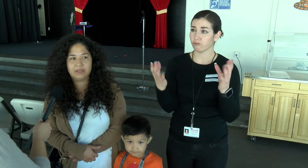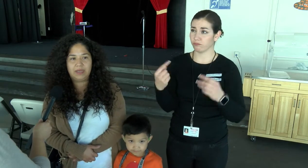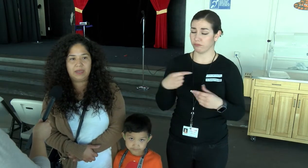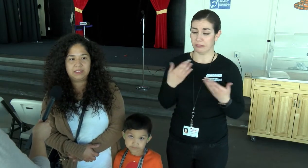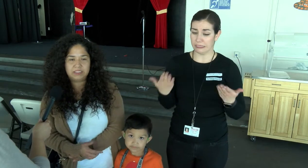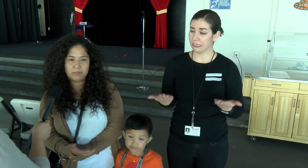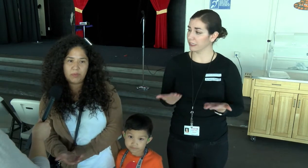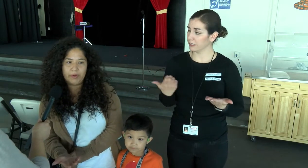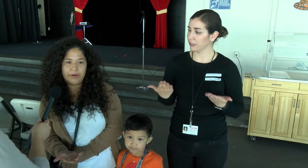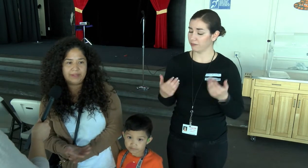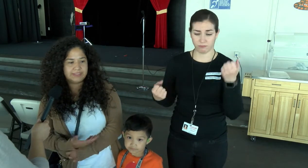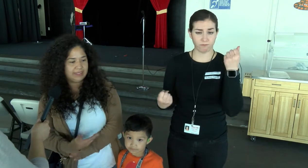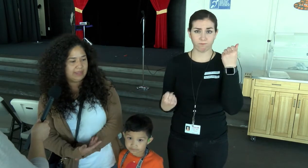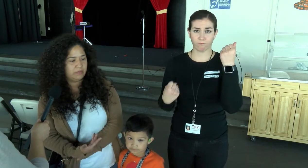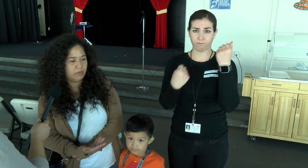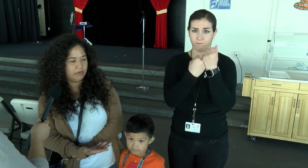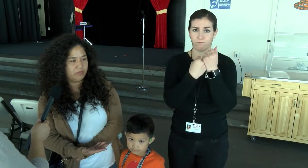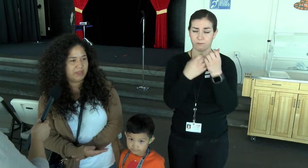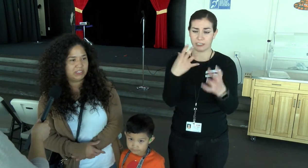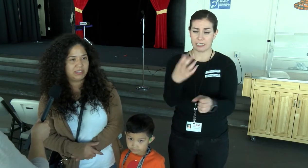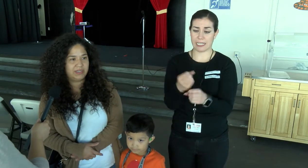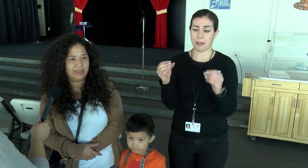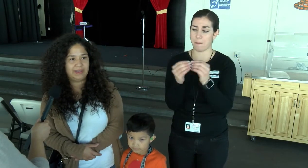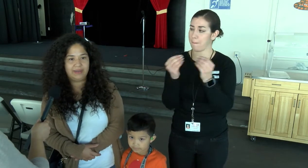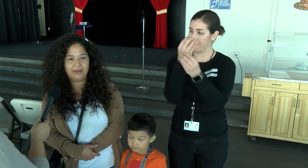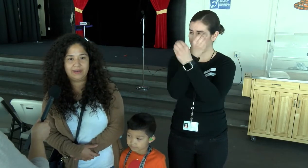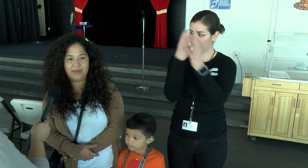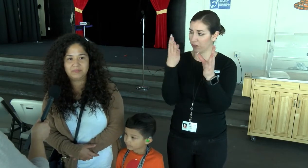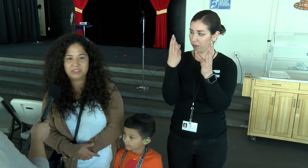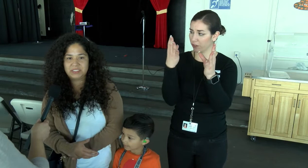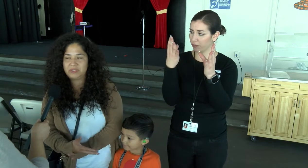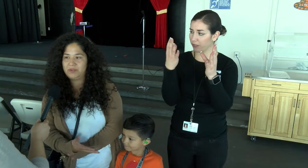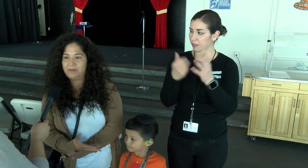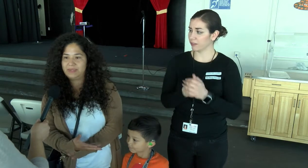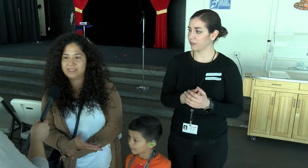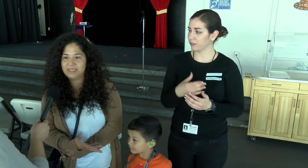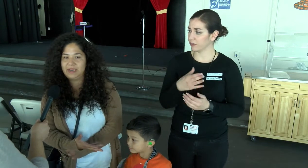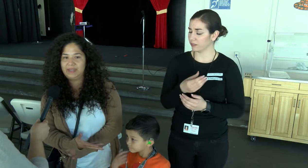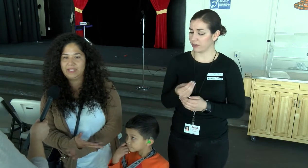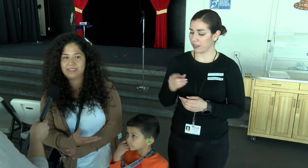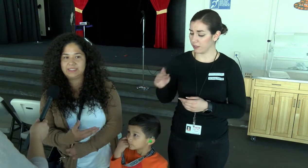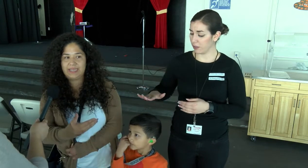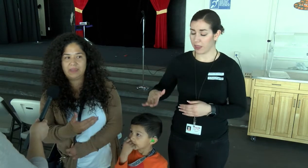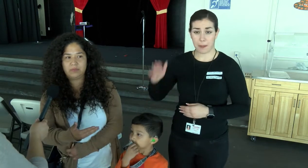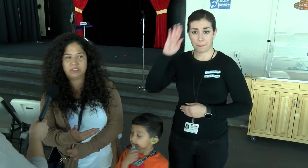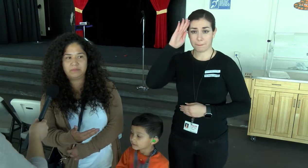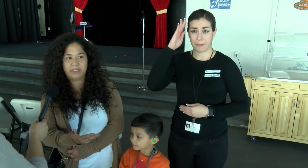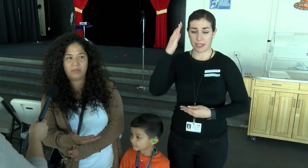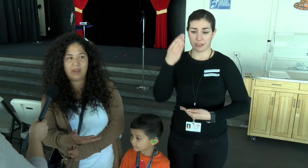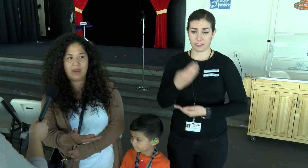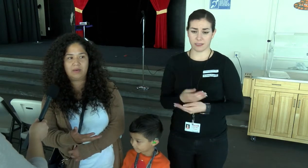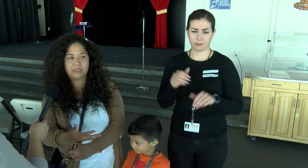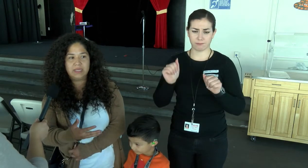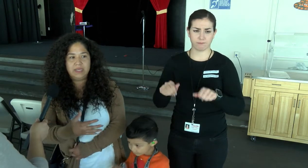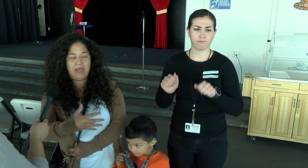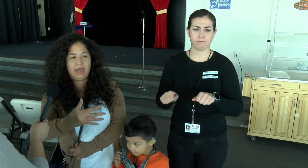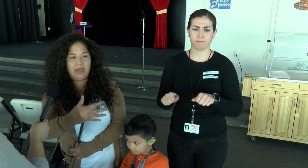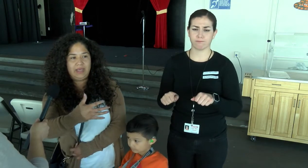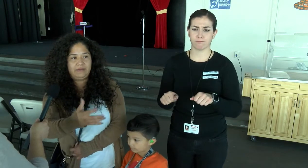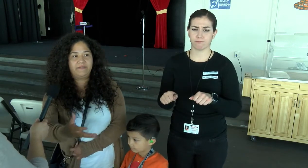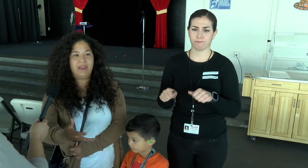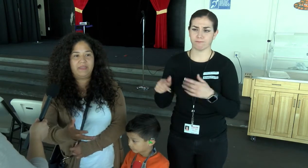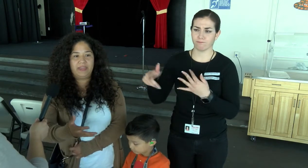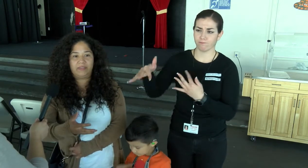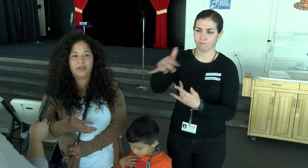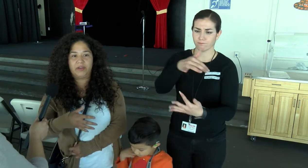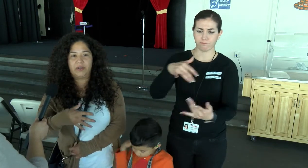here to support and to get more information, and just so that my son is able to be around